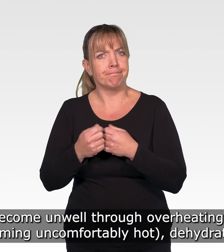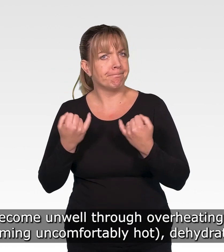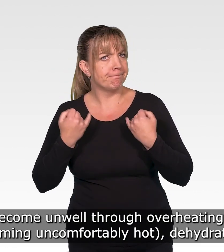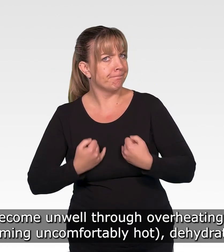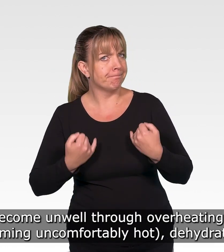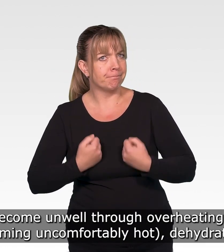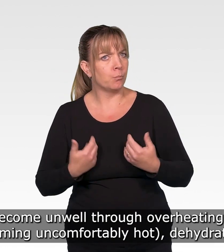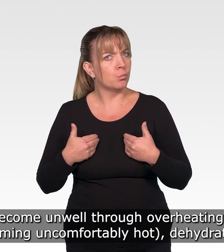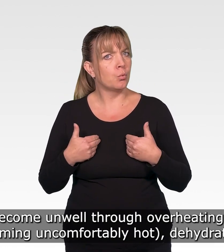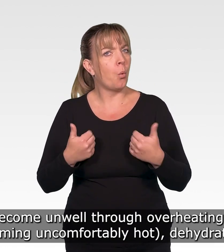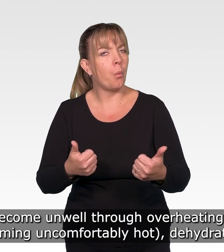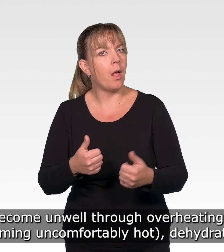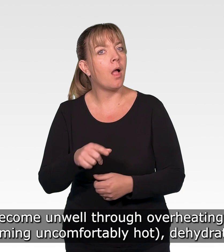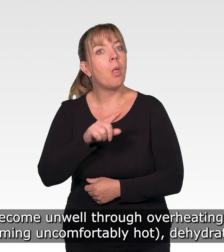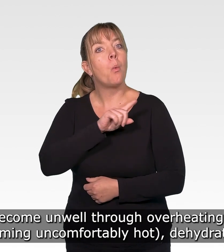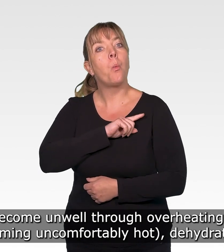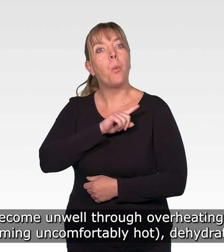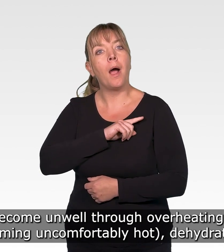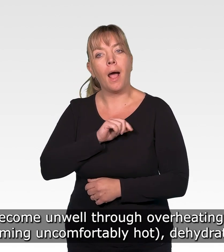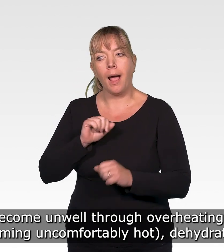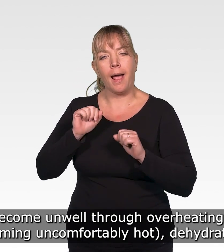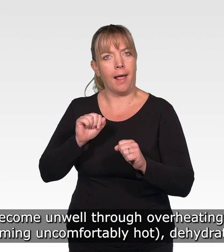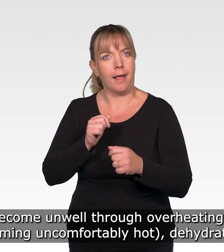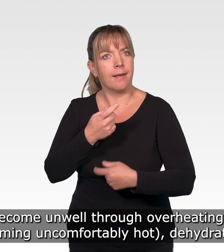Becoming uncomfortably hot, dehydration.